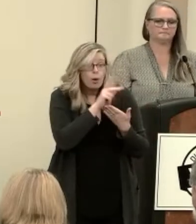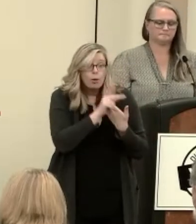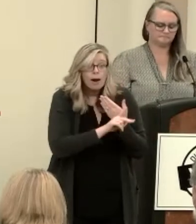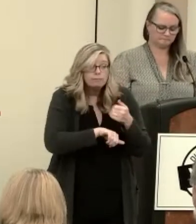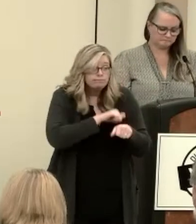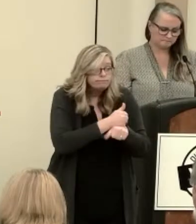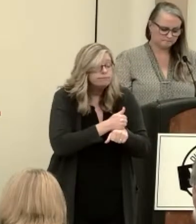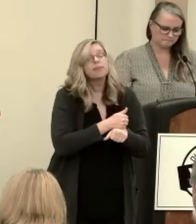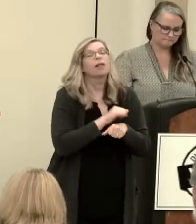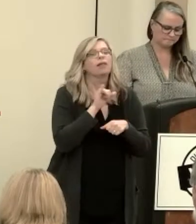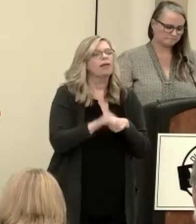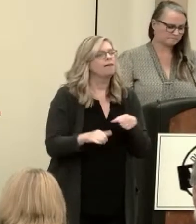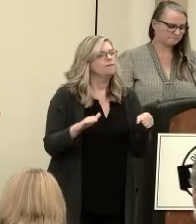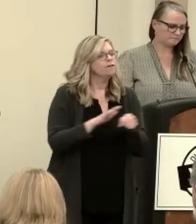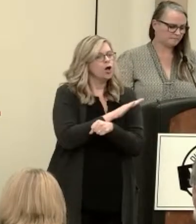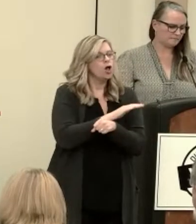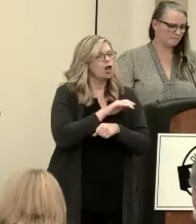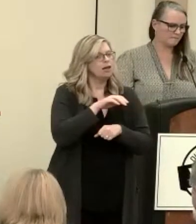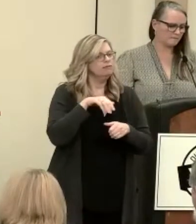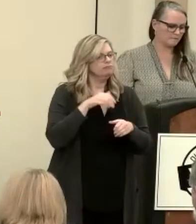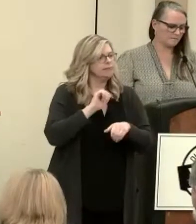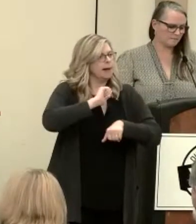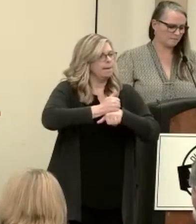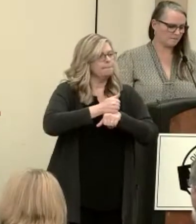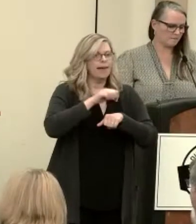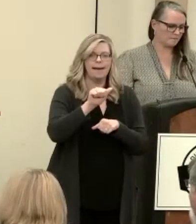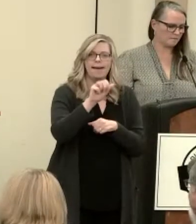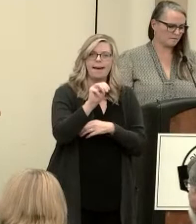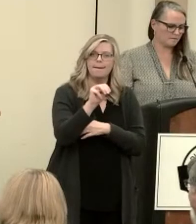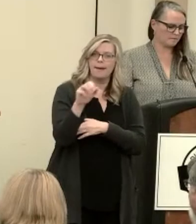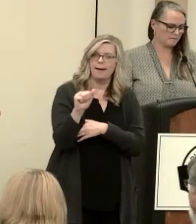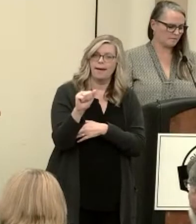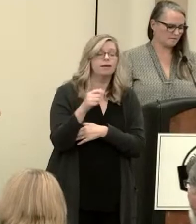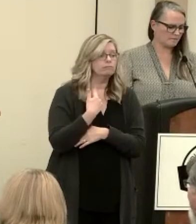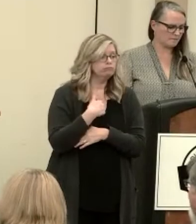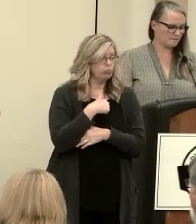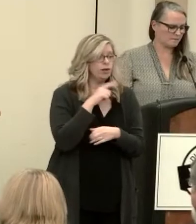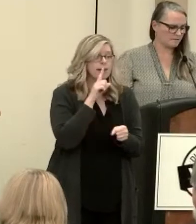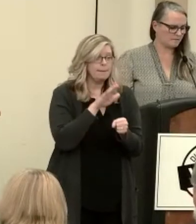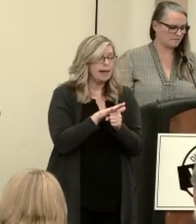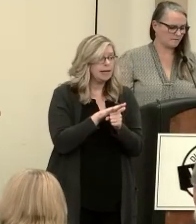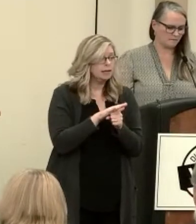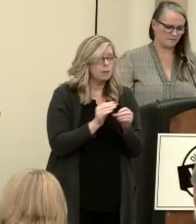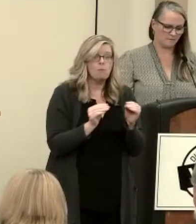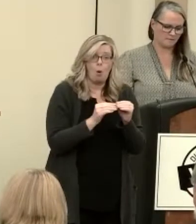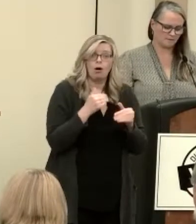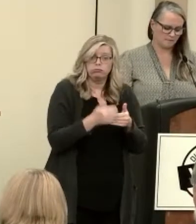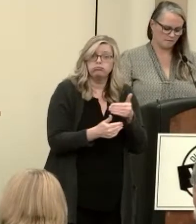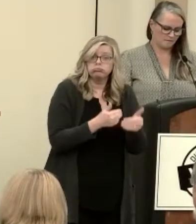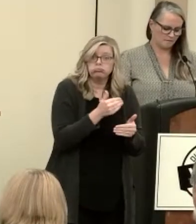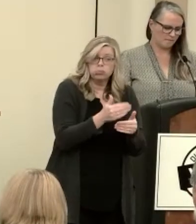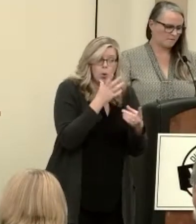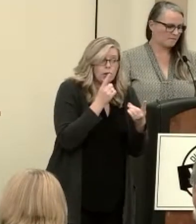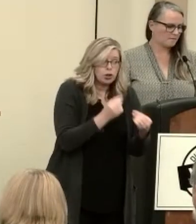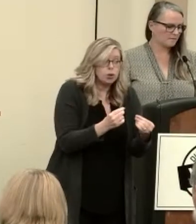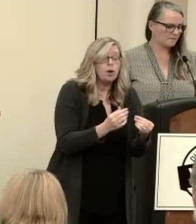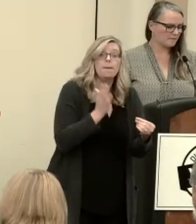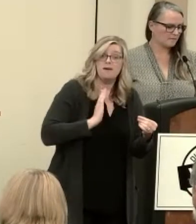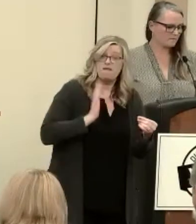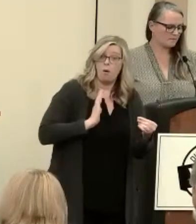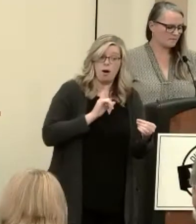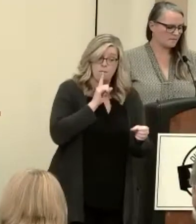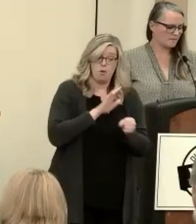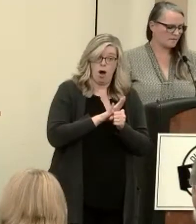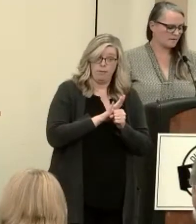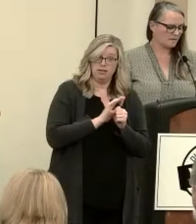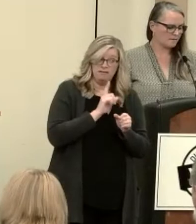full implementation of the AMA, and we are committed to taking further steps. We've kept our word in the past. We will keep